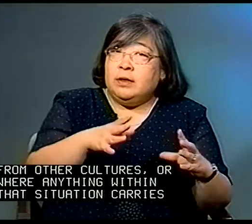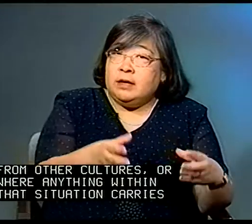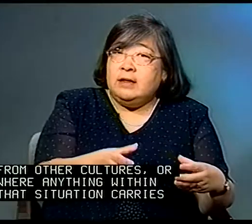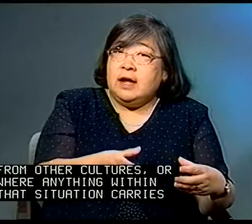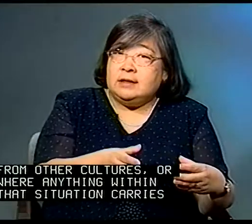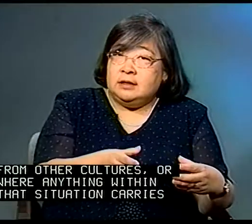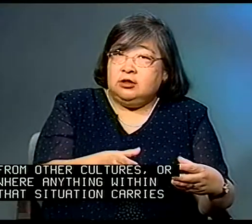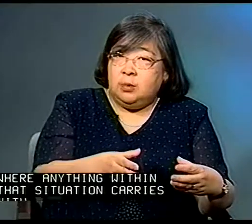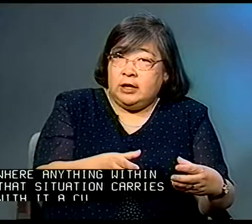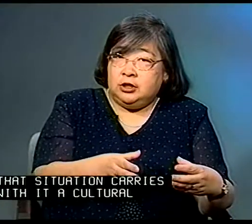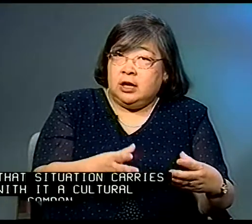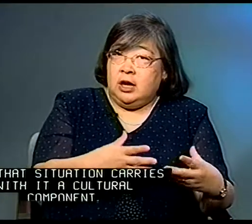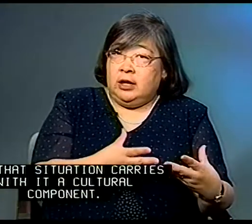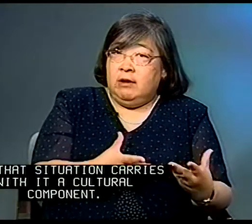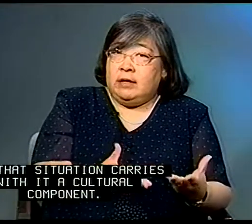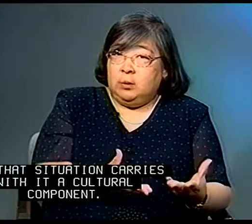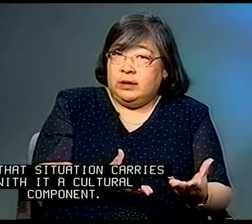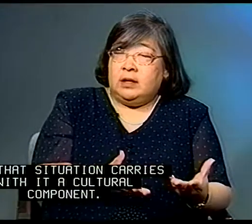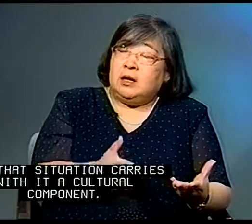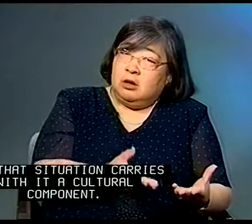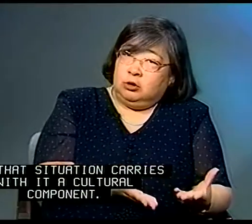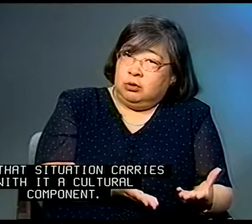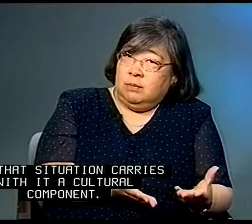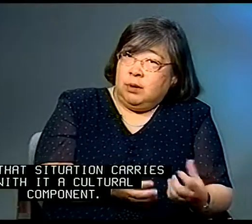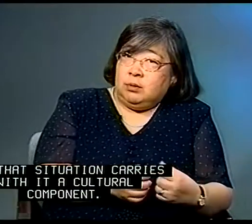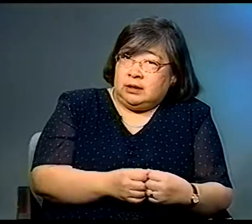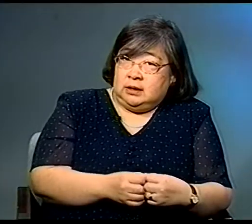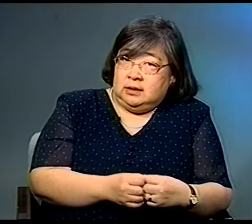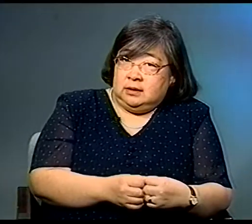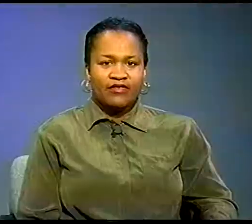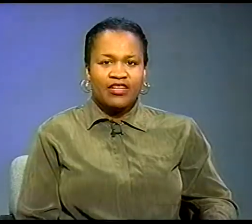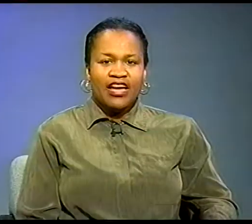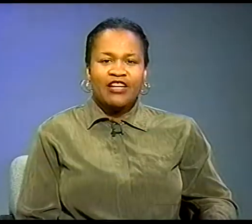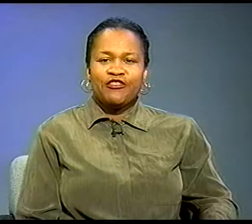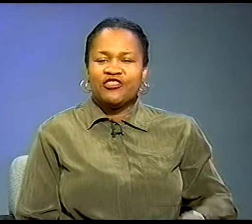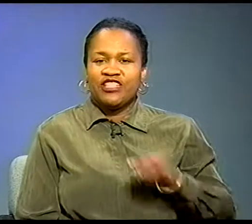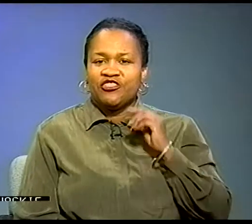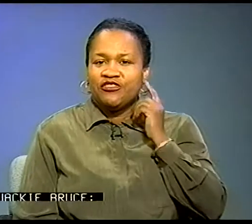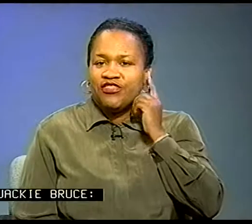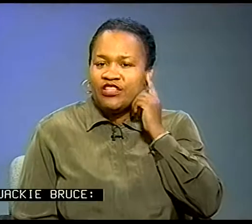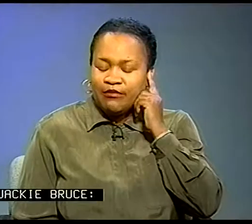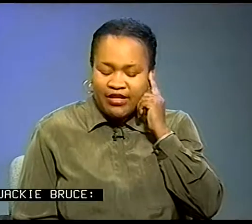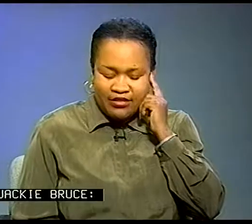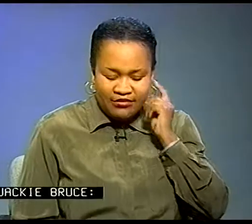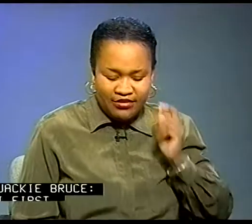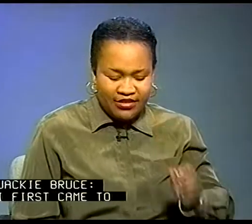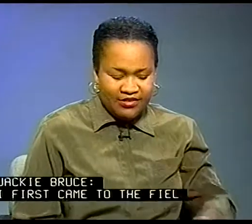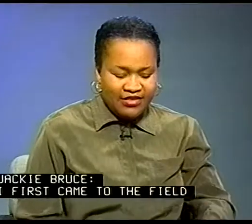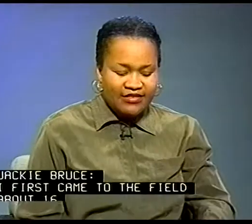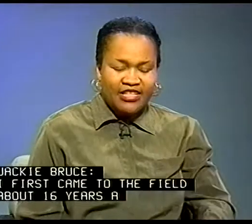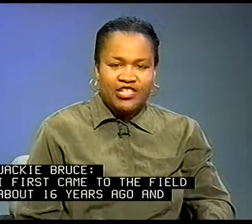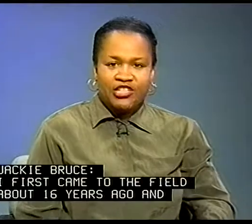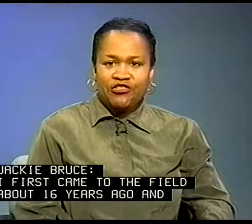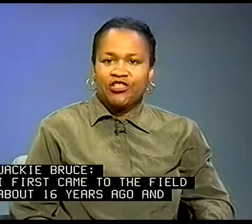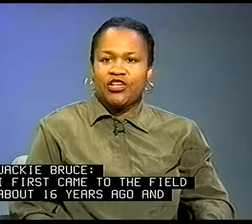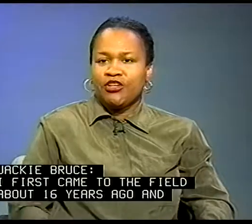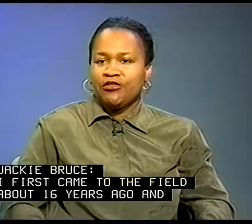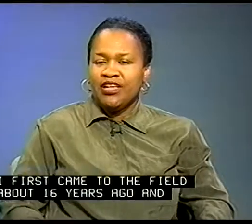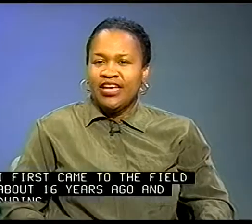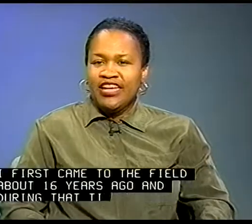within that situation carries with it a cultural component. I first entered the field about 16 years ago, and